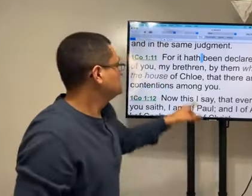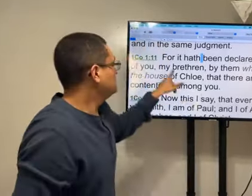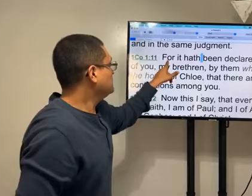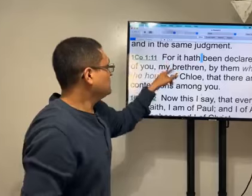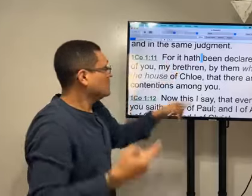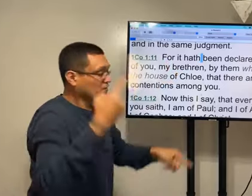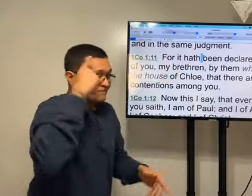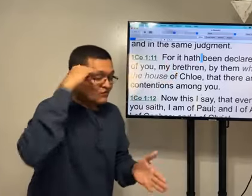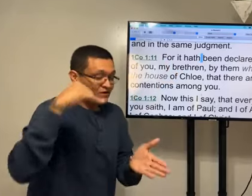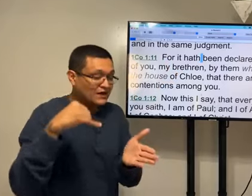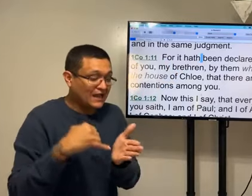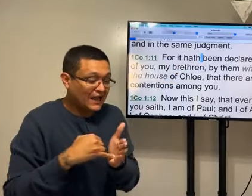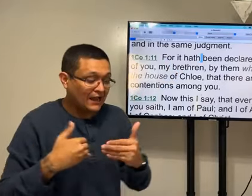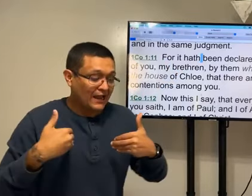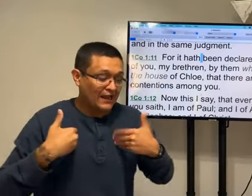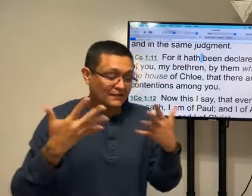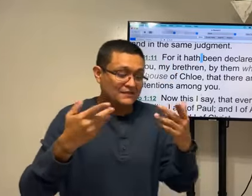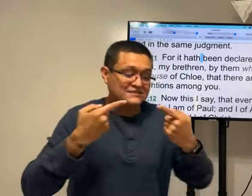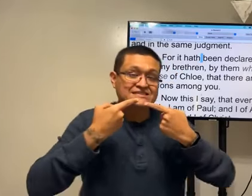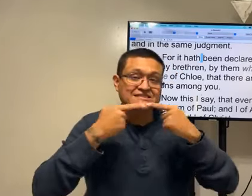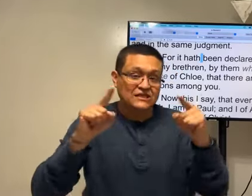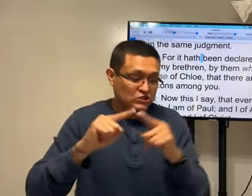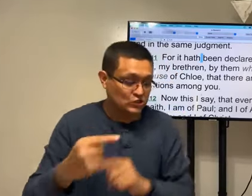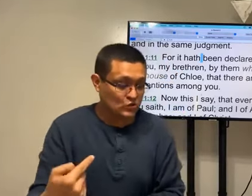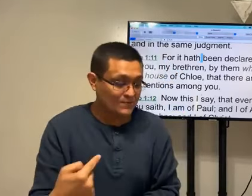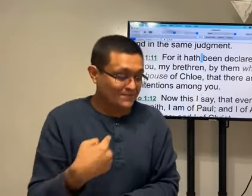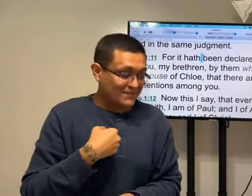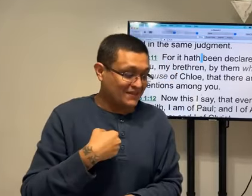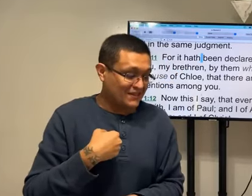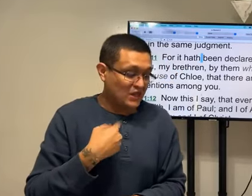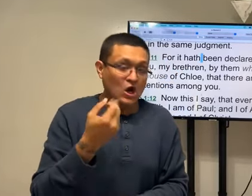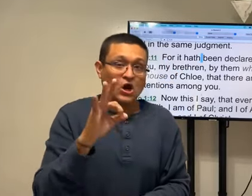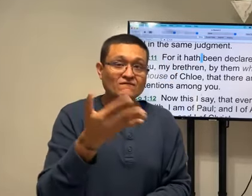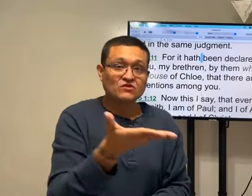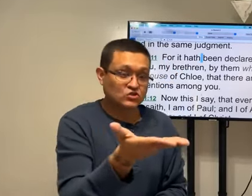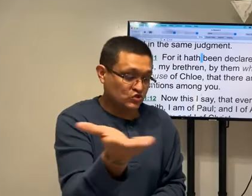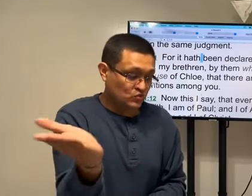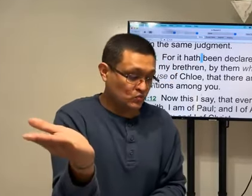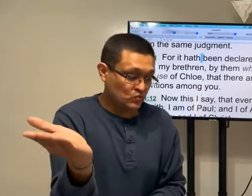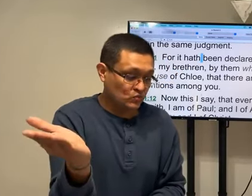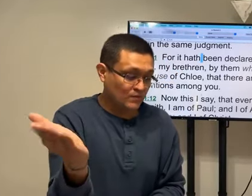Paul again, he's writing letters. So how does he know? It says, for it hath been declared unto me